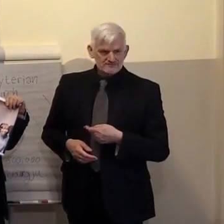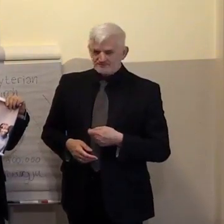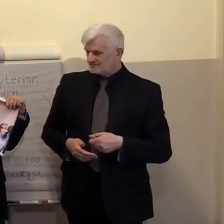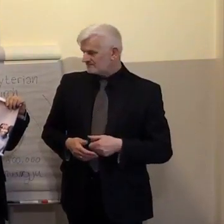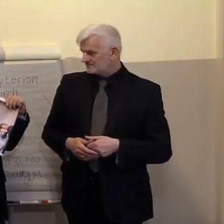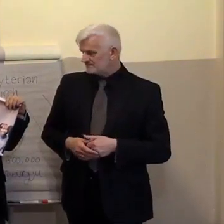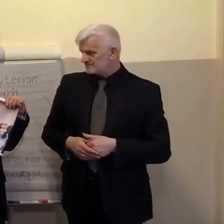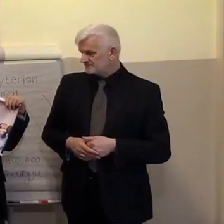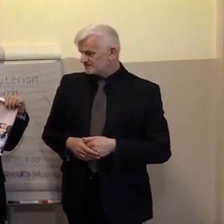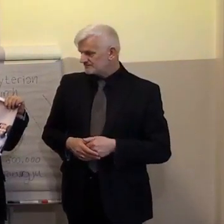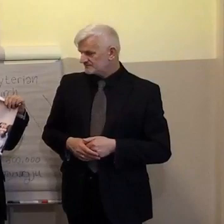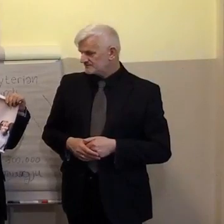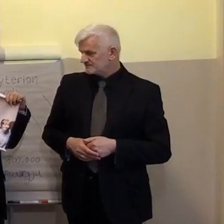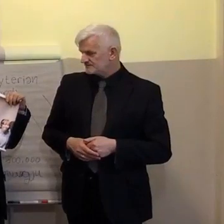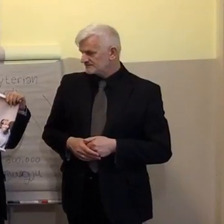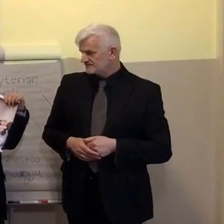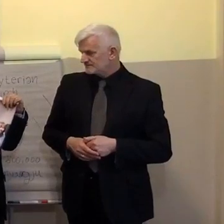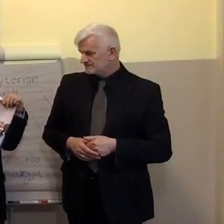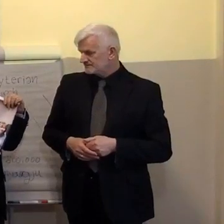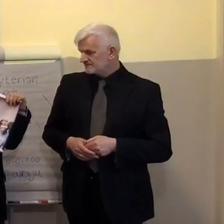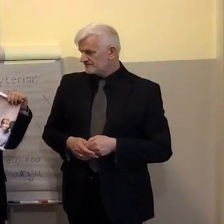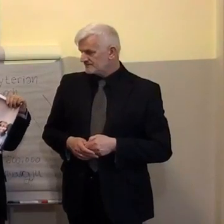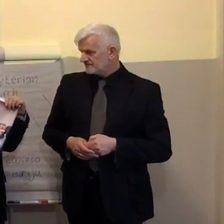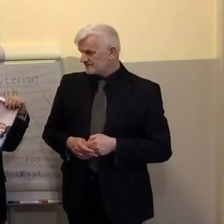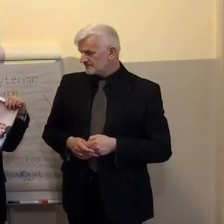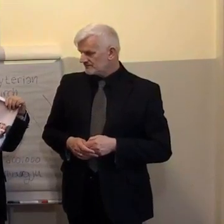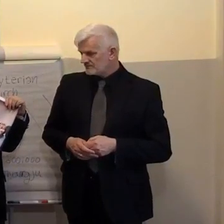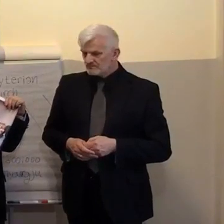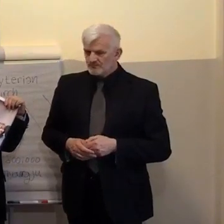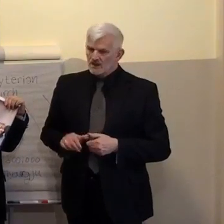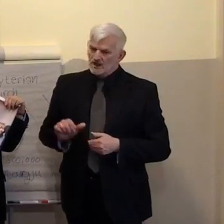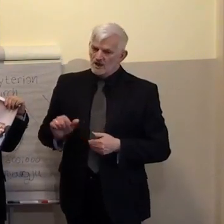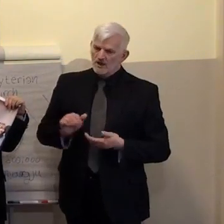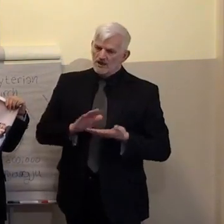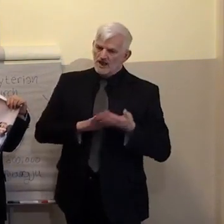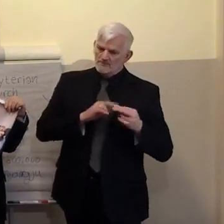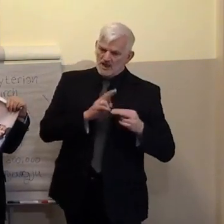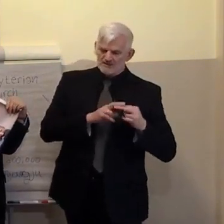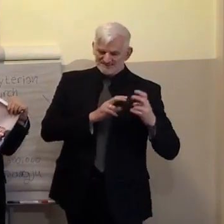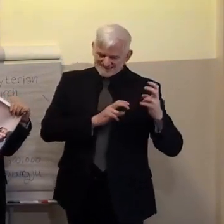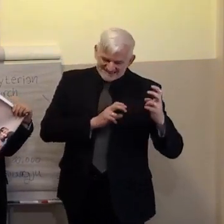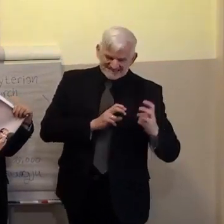Parents fight, quarrel many times.